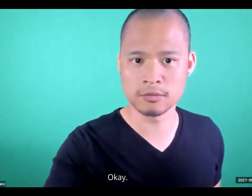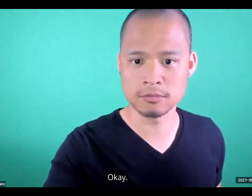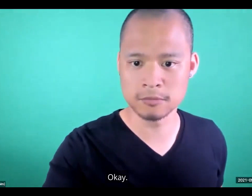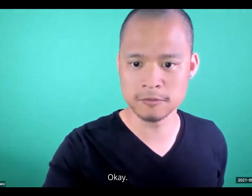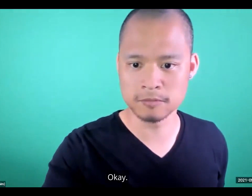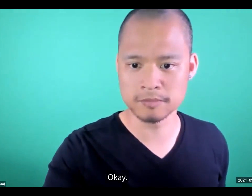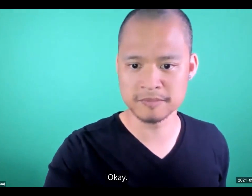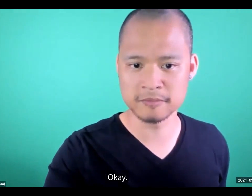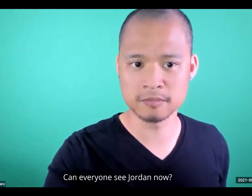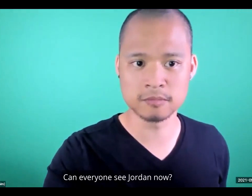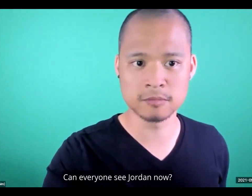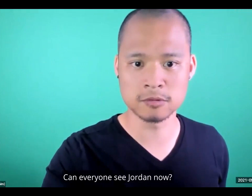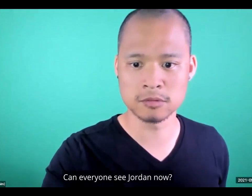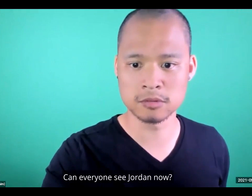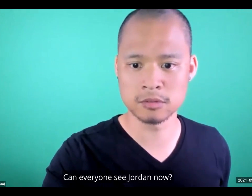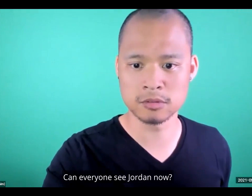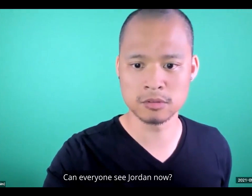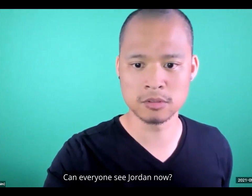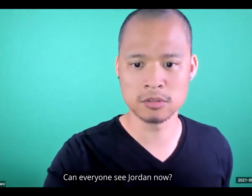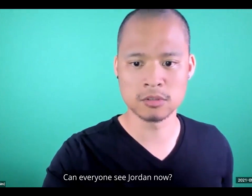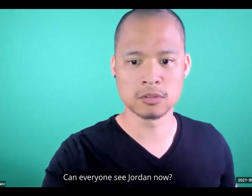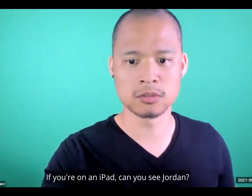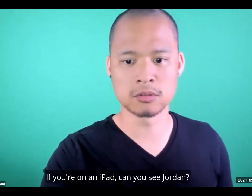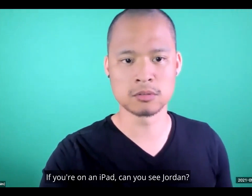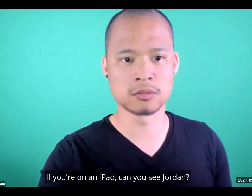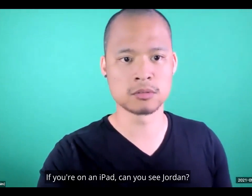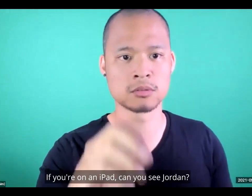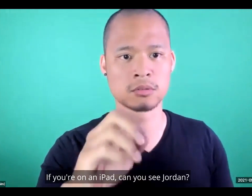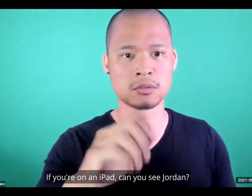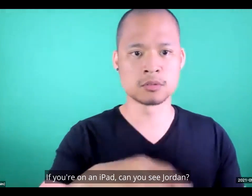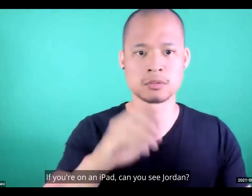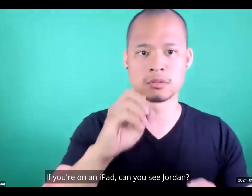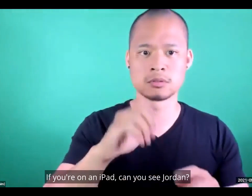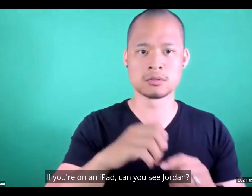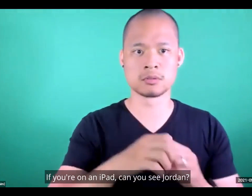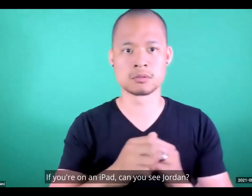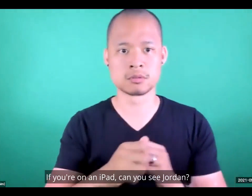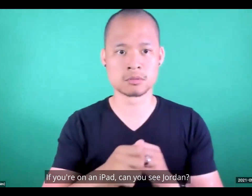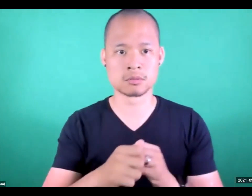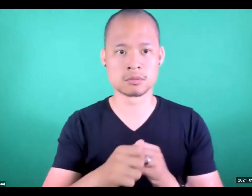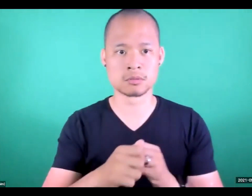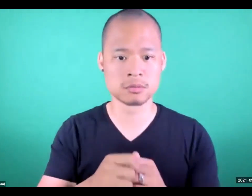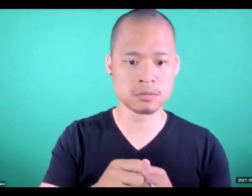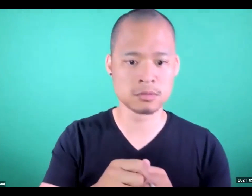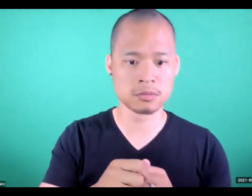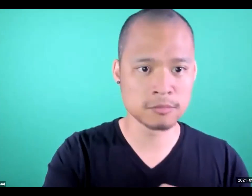Okay. Can everyone see Jordan now? If you're on an iPad, can you see Jordan?